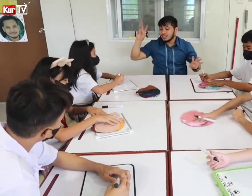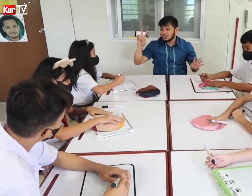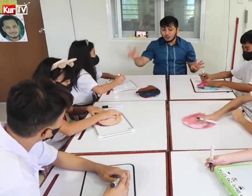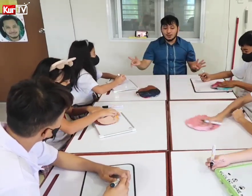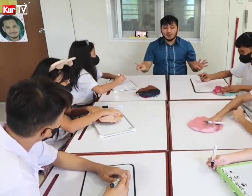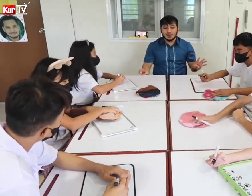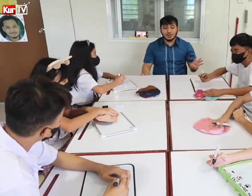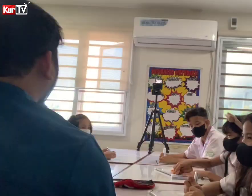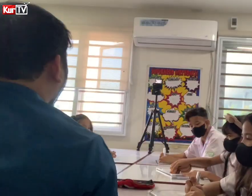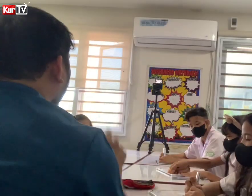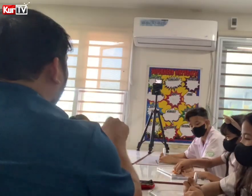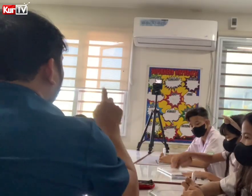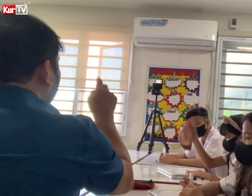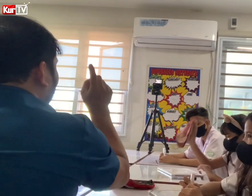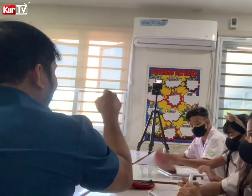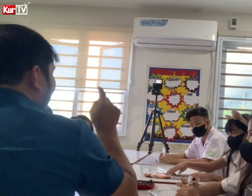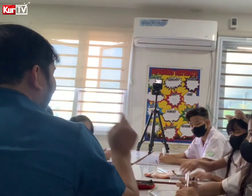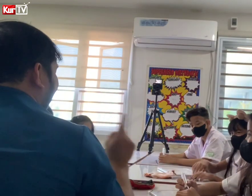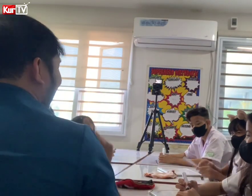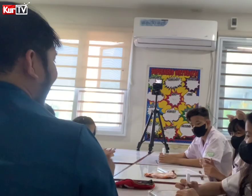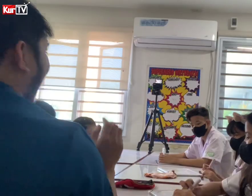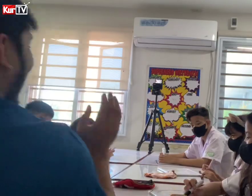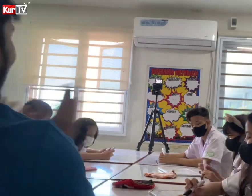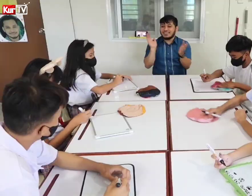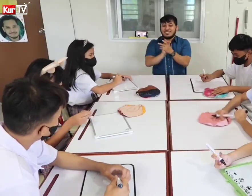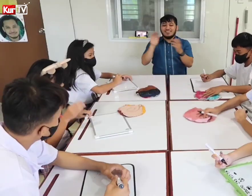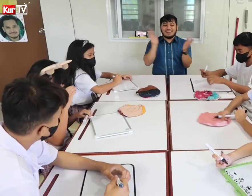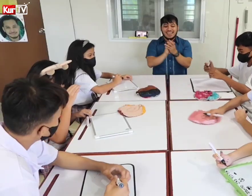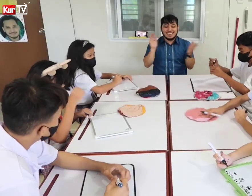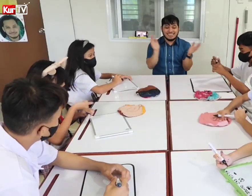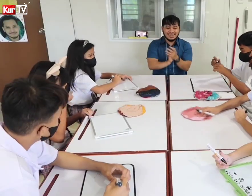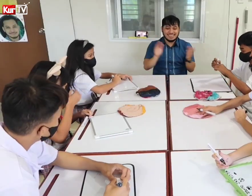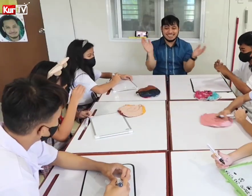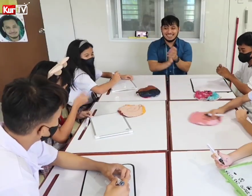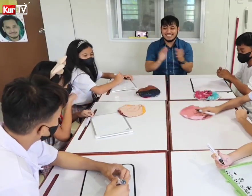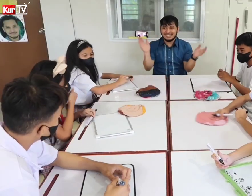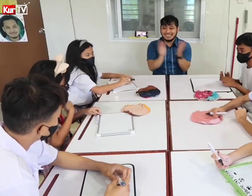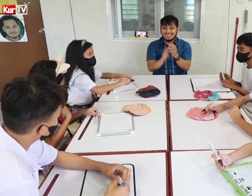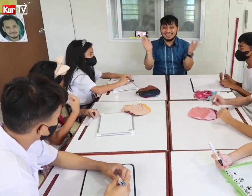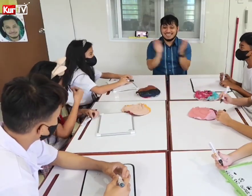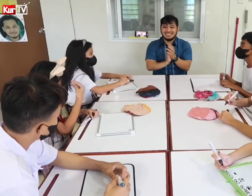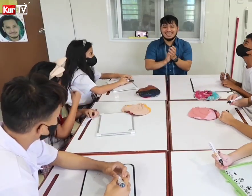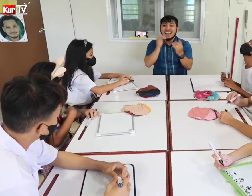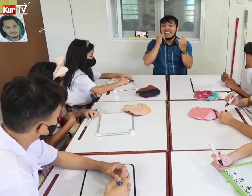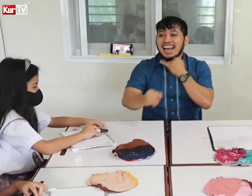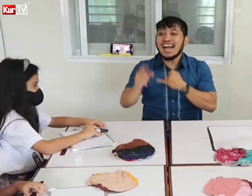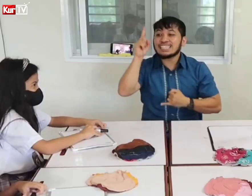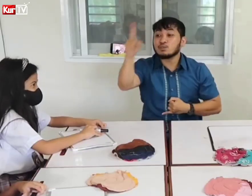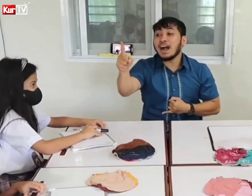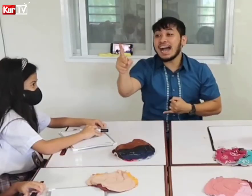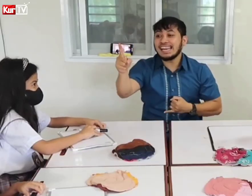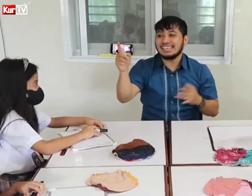Two. Okay. Four, five, six, seven, eight, nine. Okay. Last one.